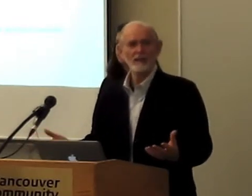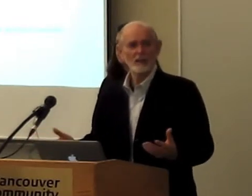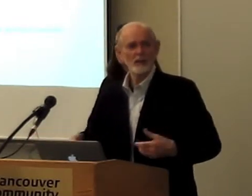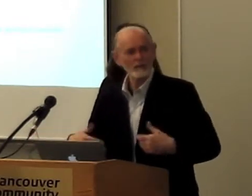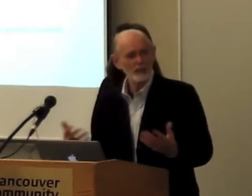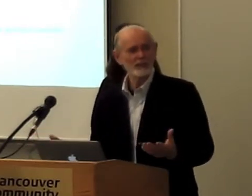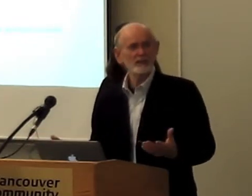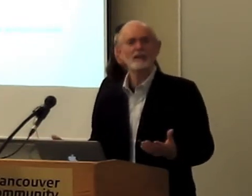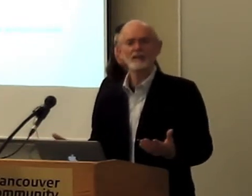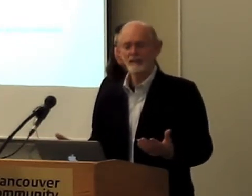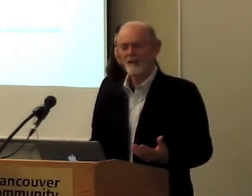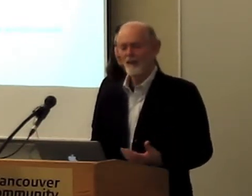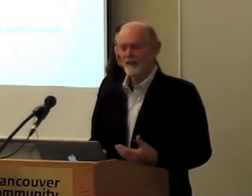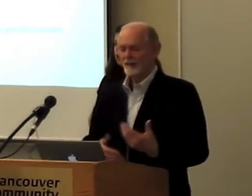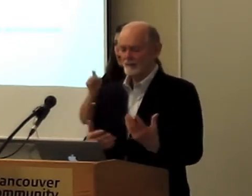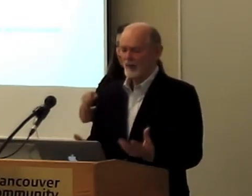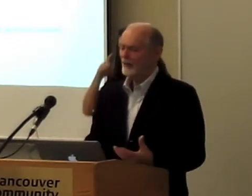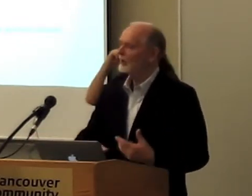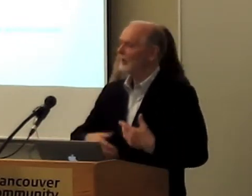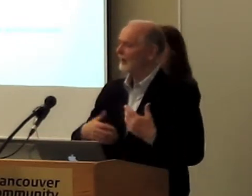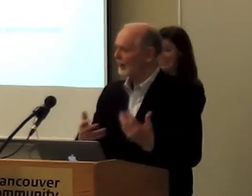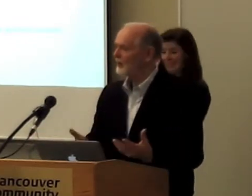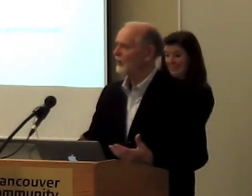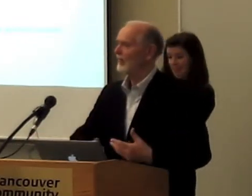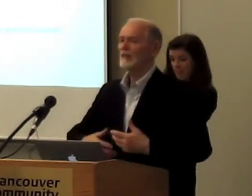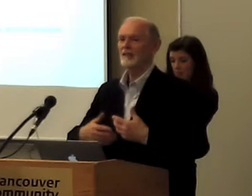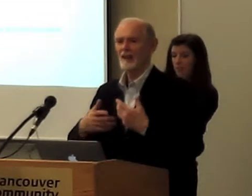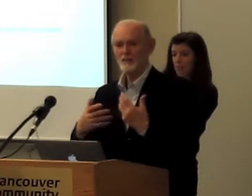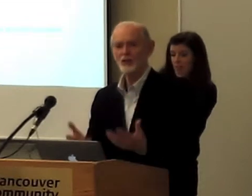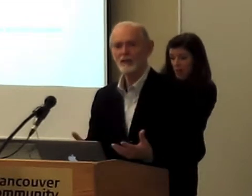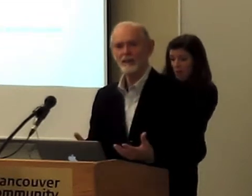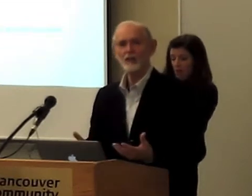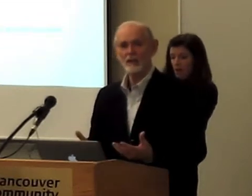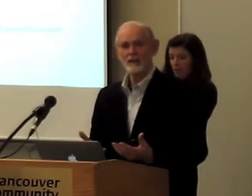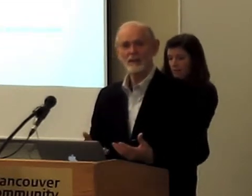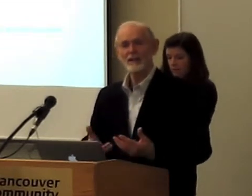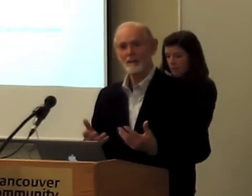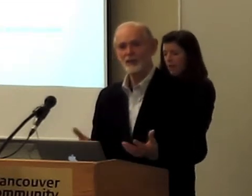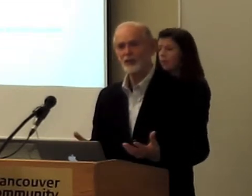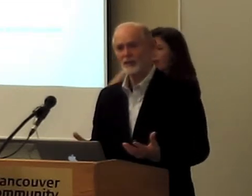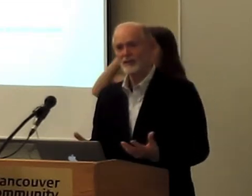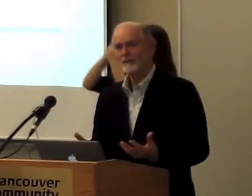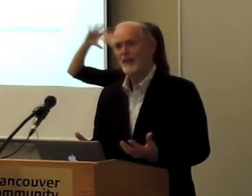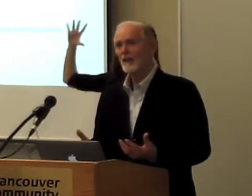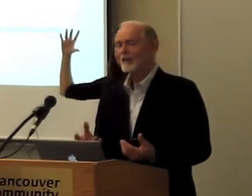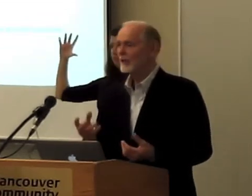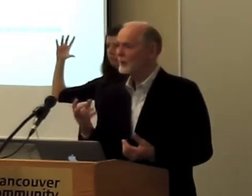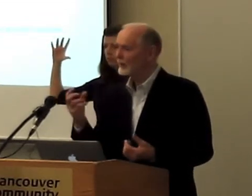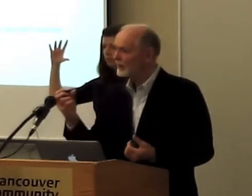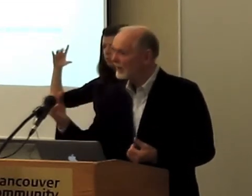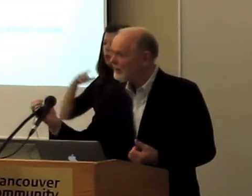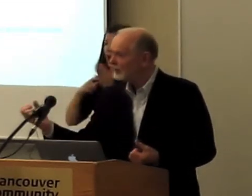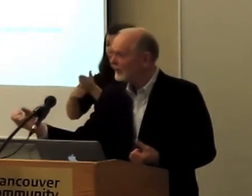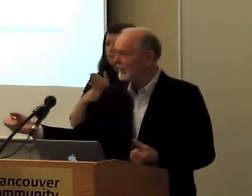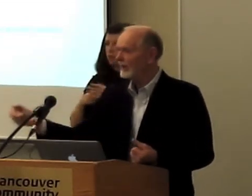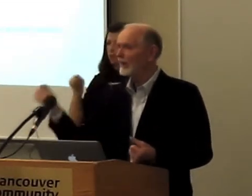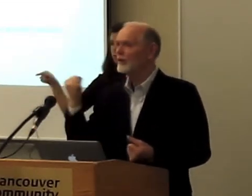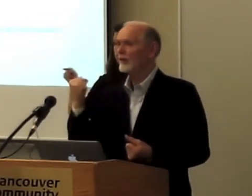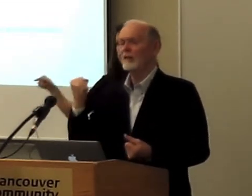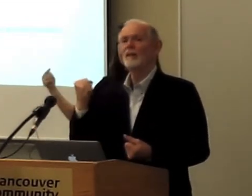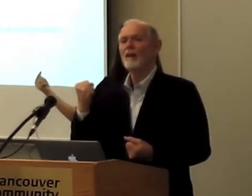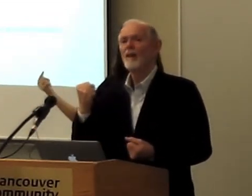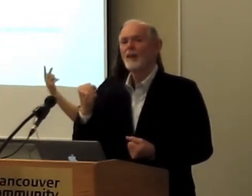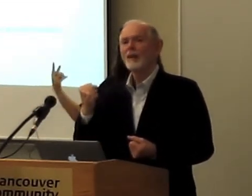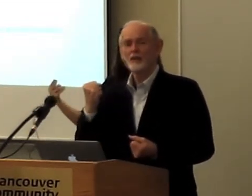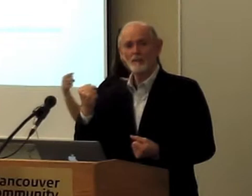degree that we can build it on the binary, abstract, emotionally charged oppositions. So if you want to get somebody